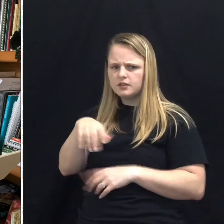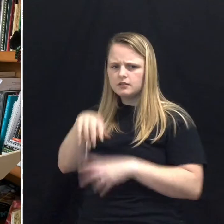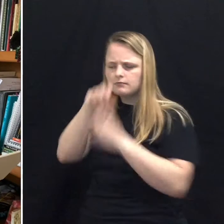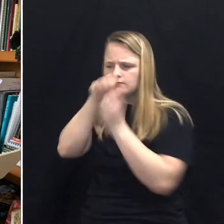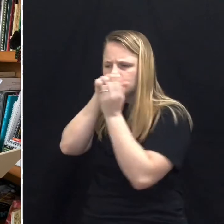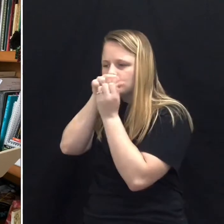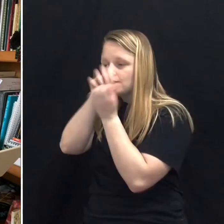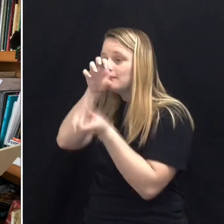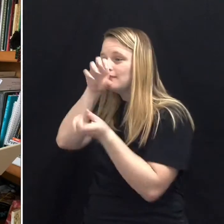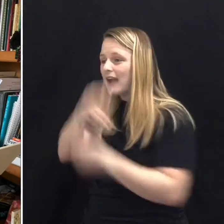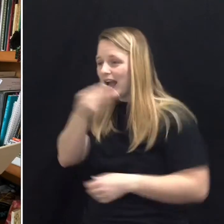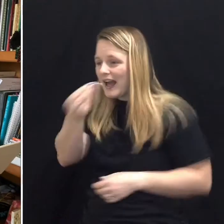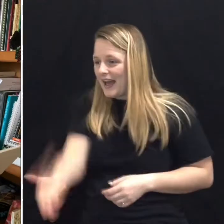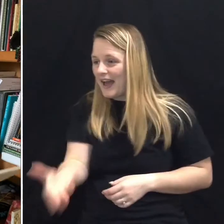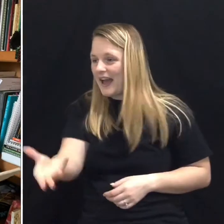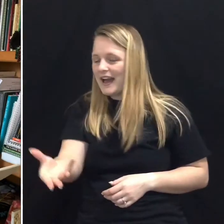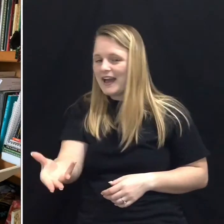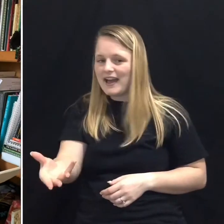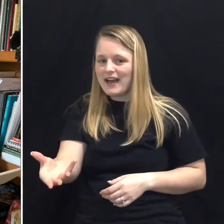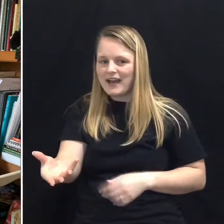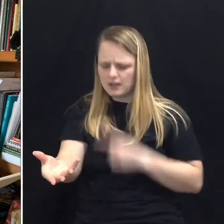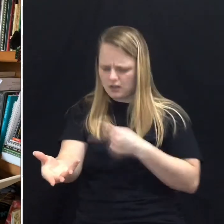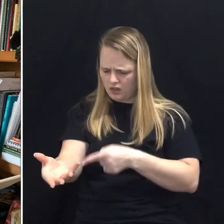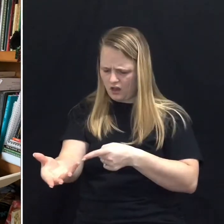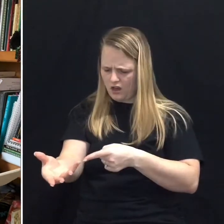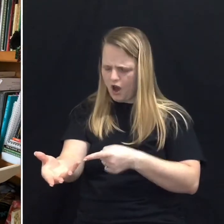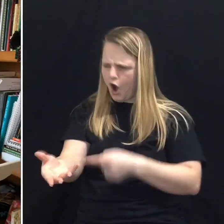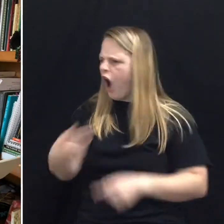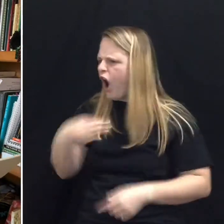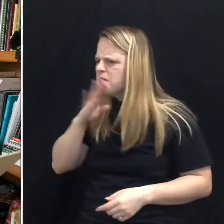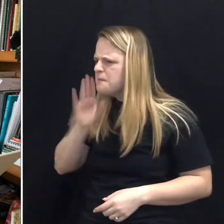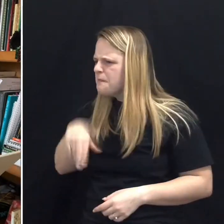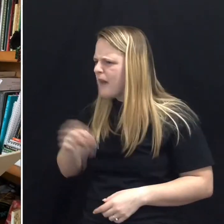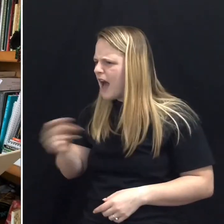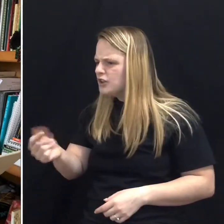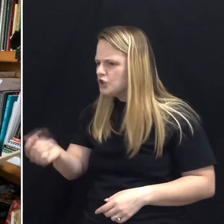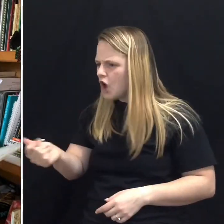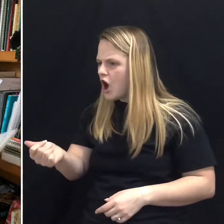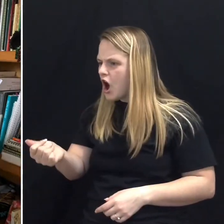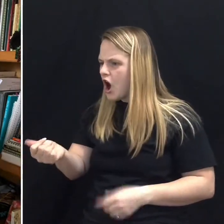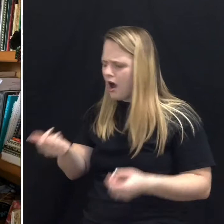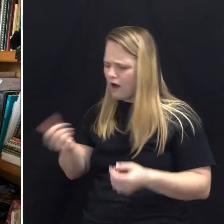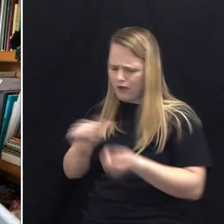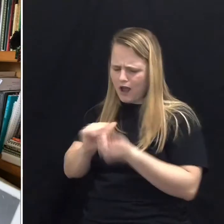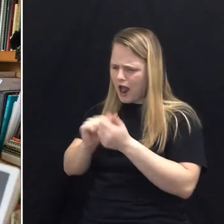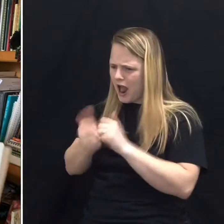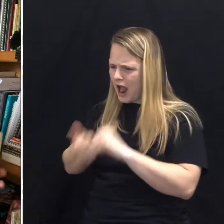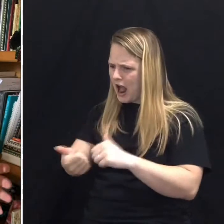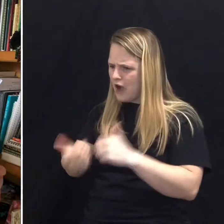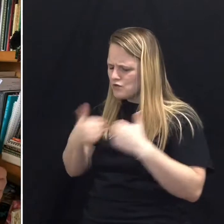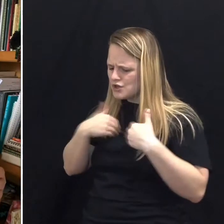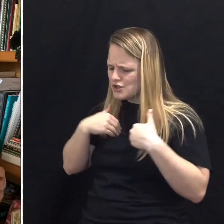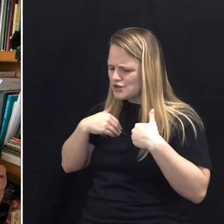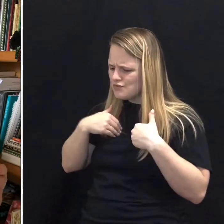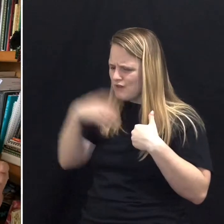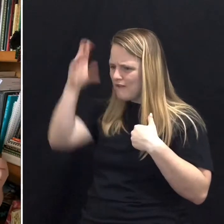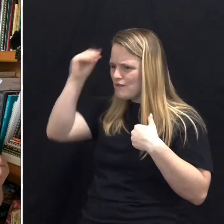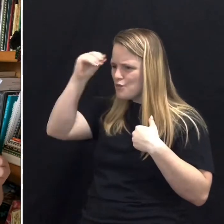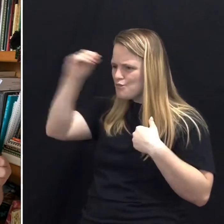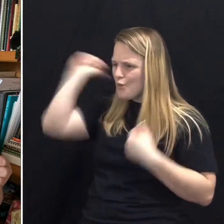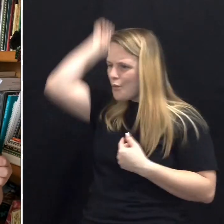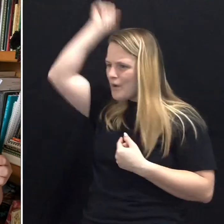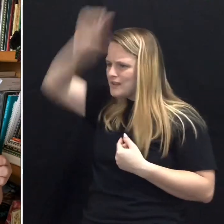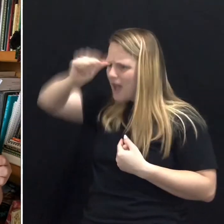Miss Hester's feet. "Why, you bad dog," she said. "What are you doing